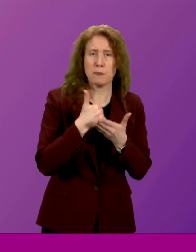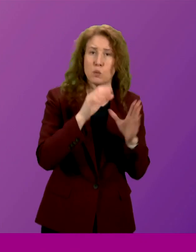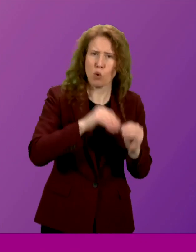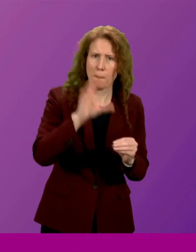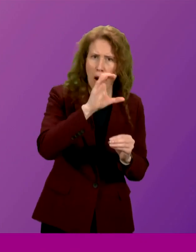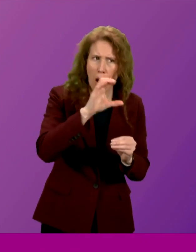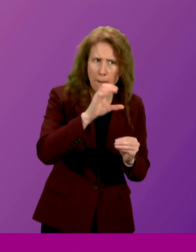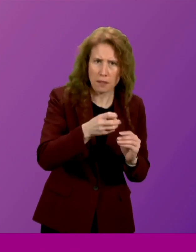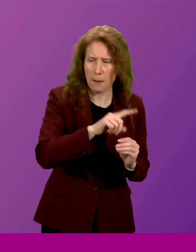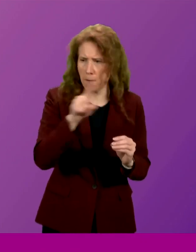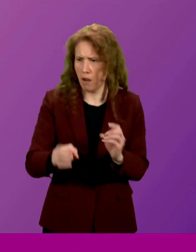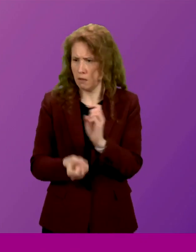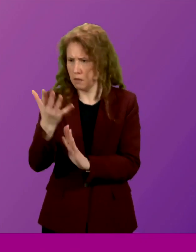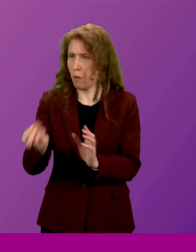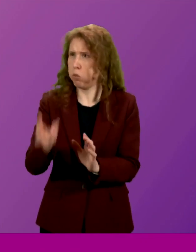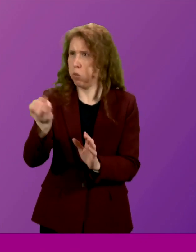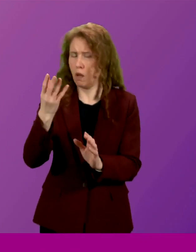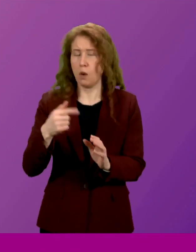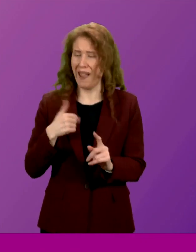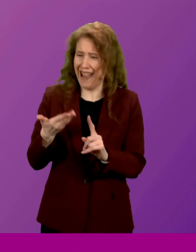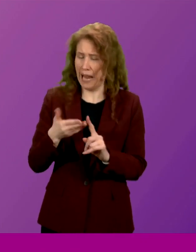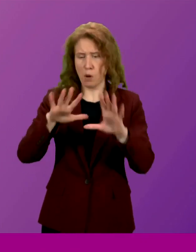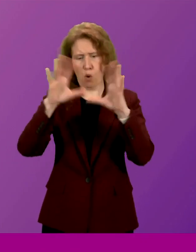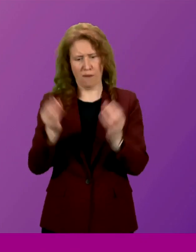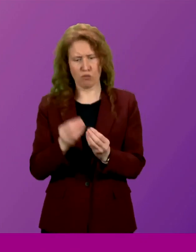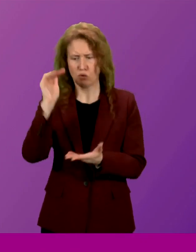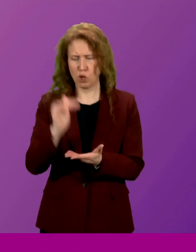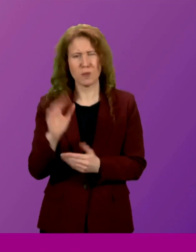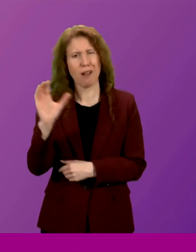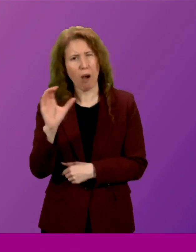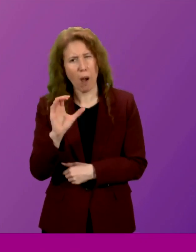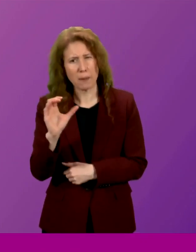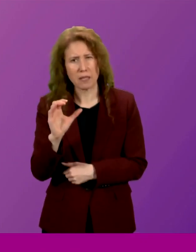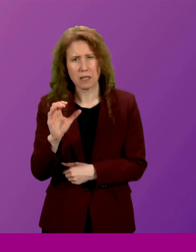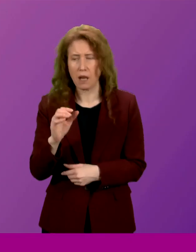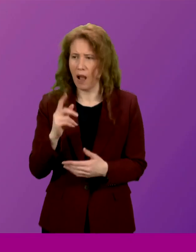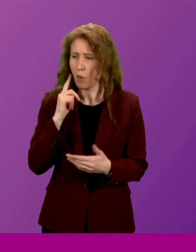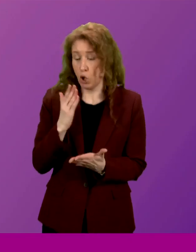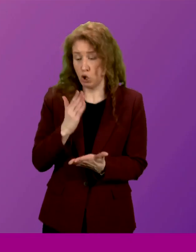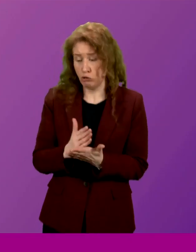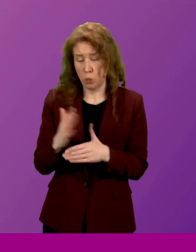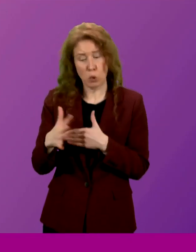is the overall reduction of carbon emissions, Presiding Officer, wouldn't true Greens,